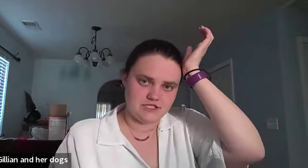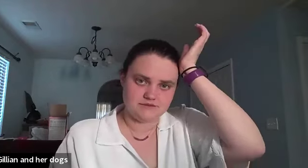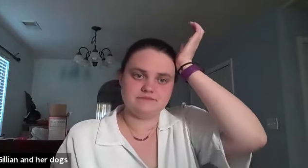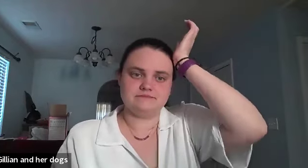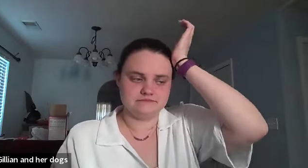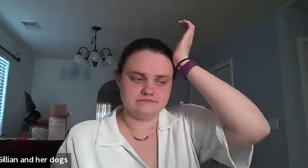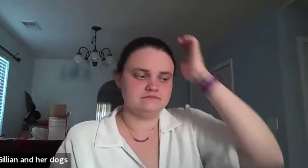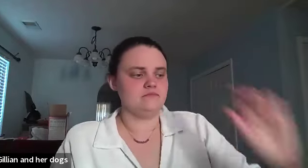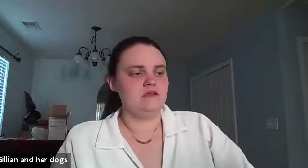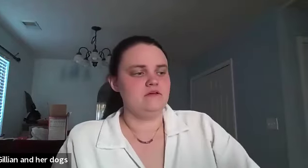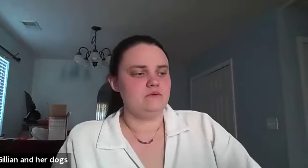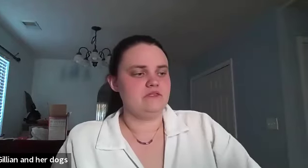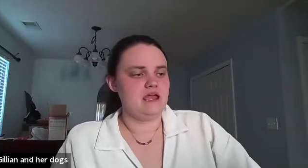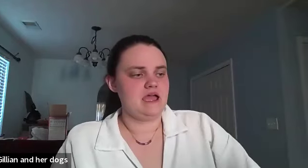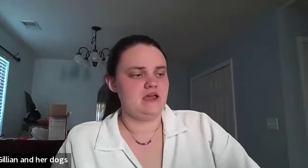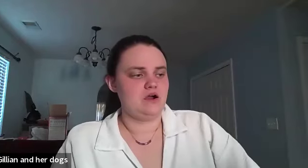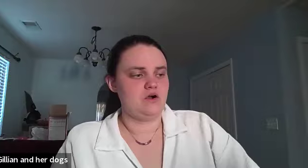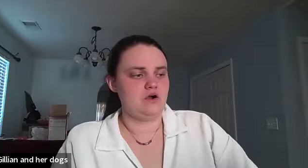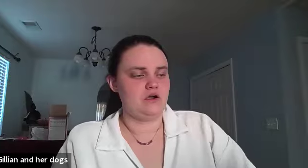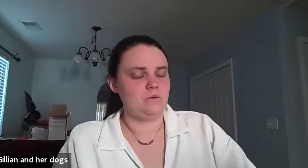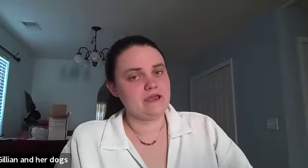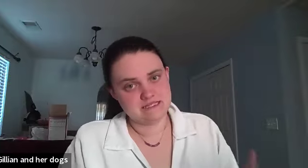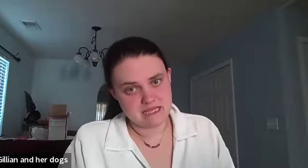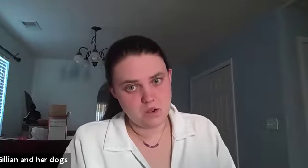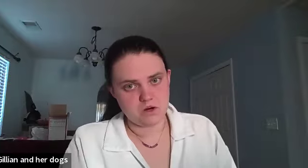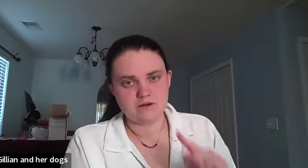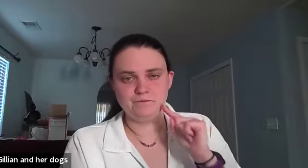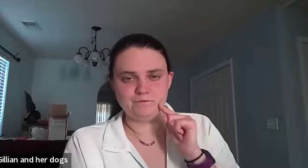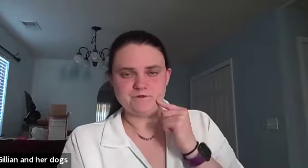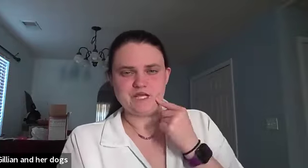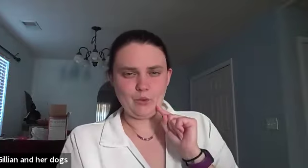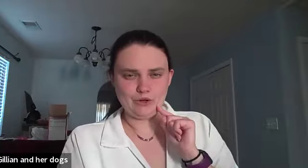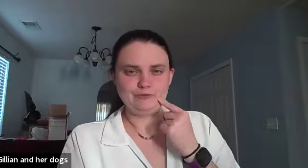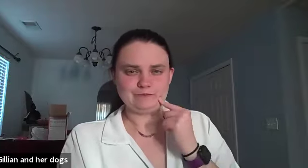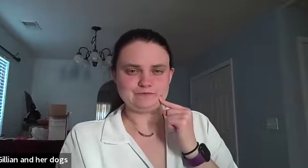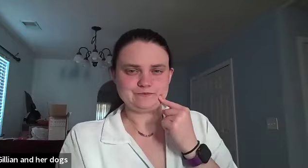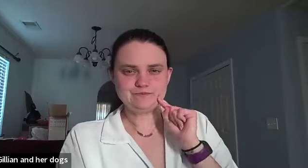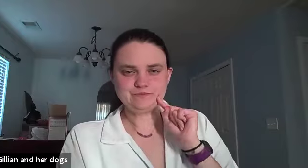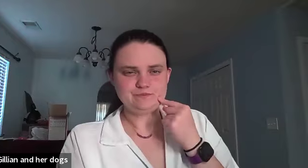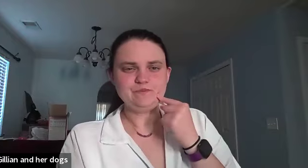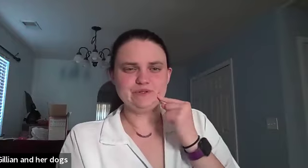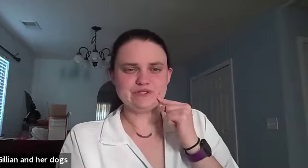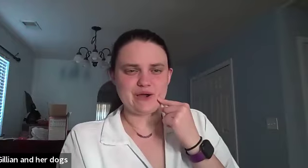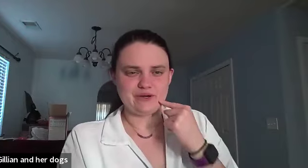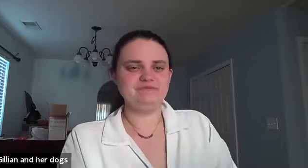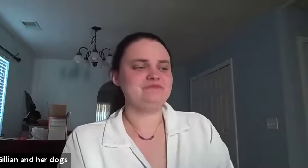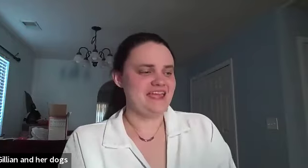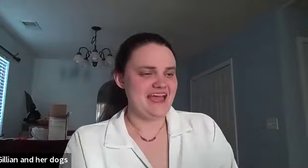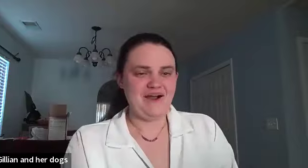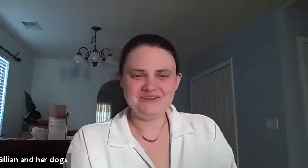cabbage. We then had well, we had sour, sour, sour. Oh, you